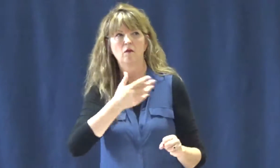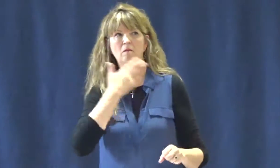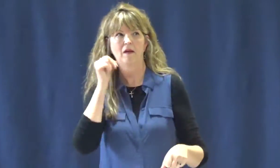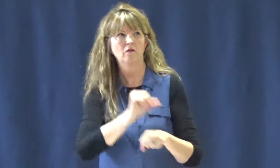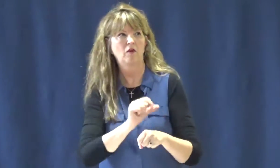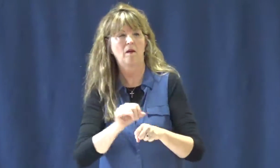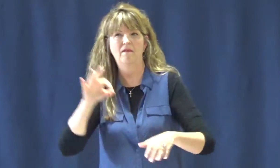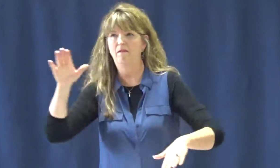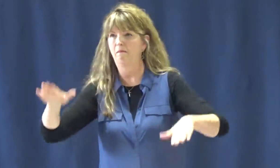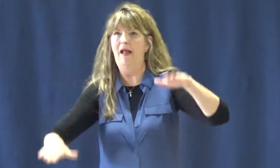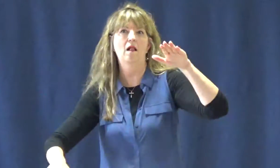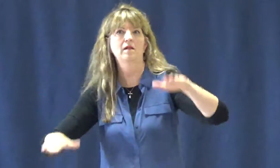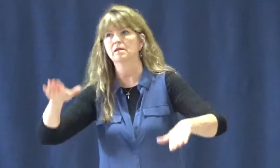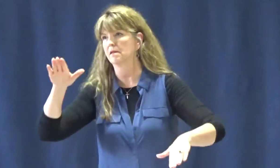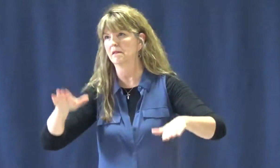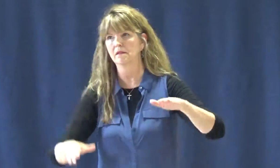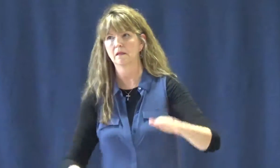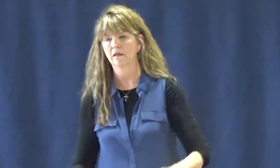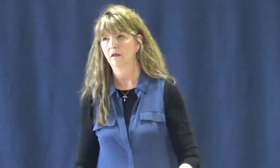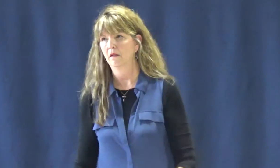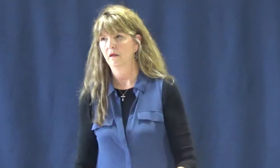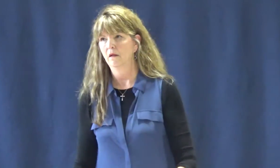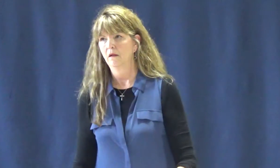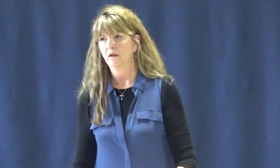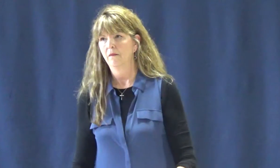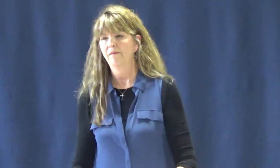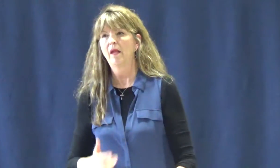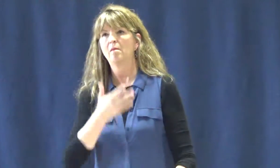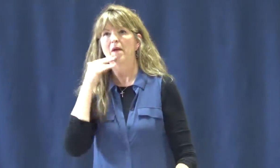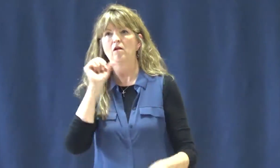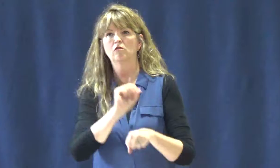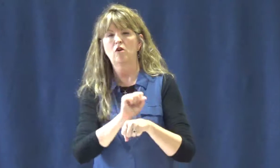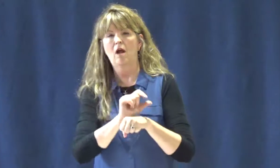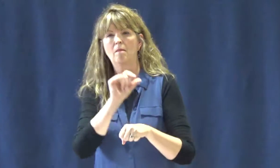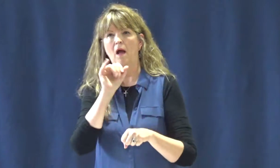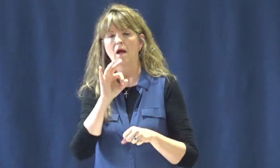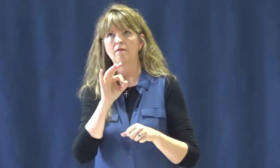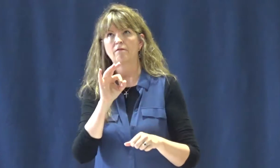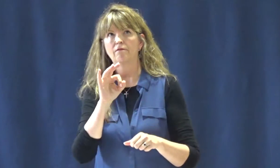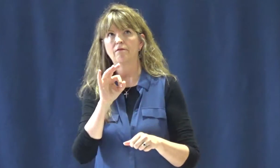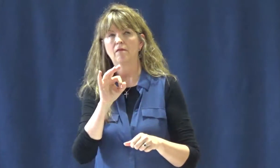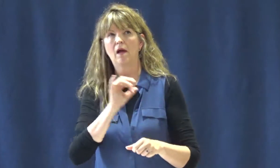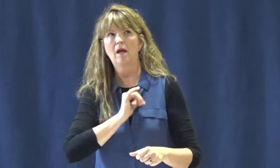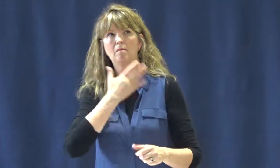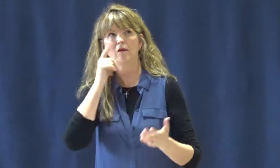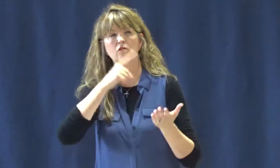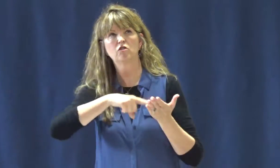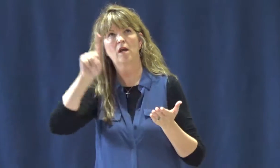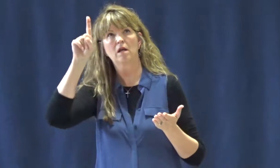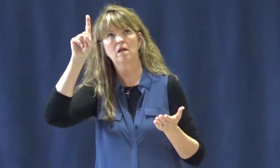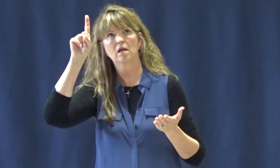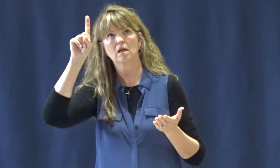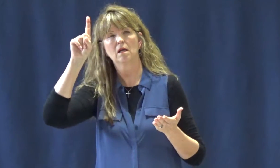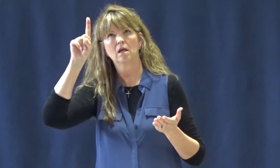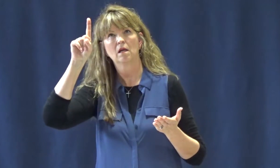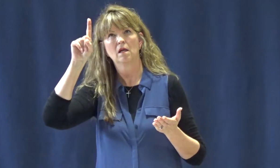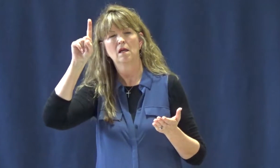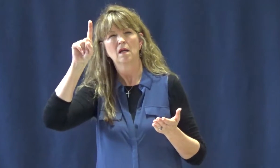All of us, we can do a better job of finding a balance, a better job of, I better